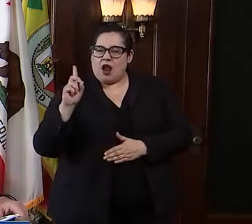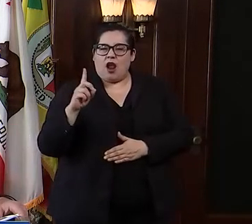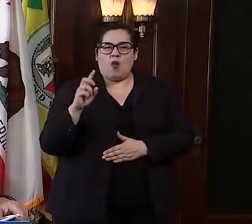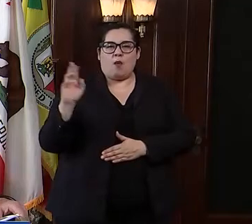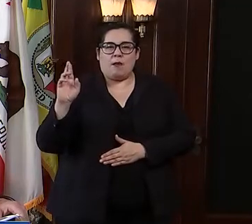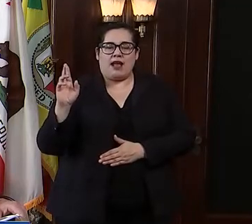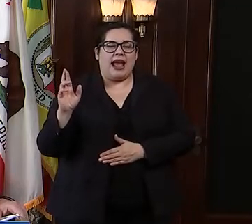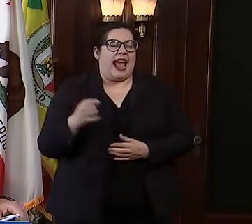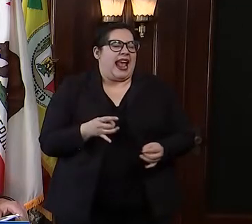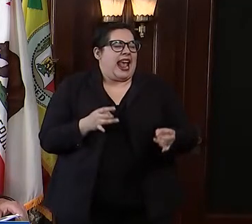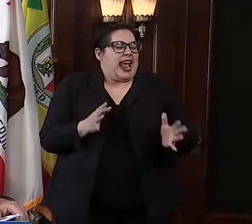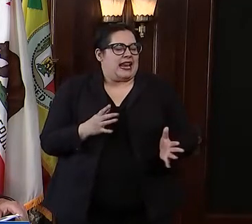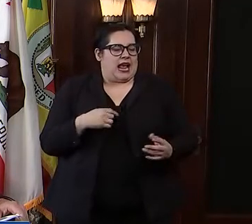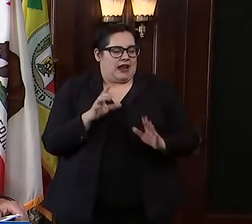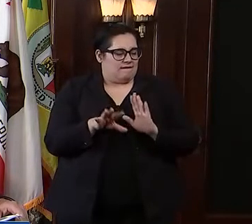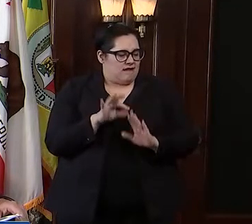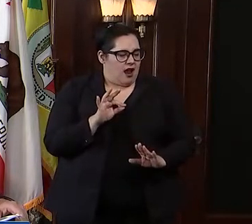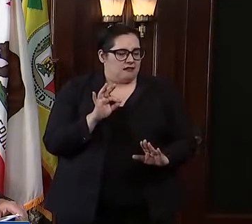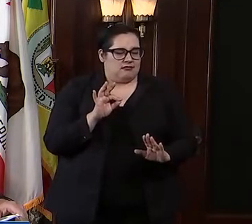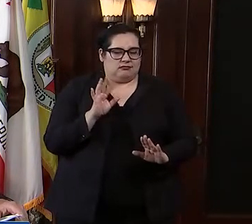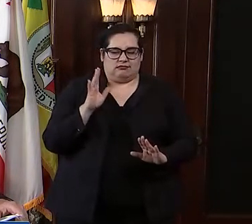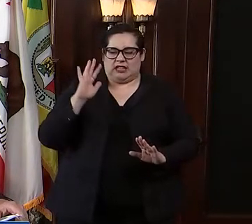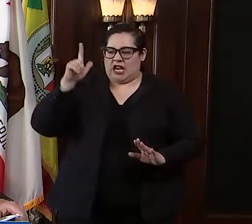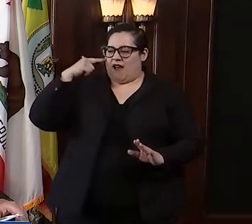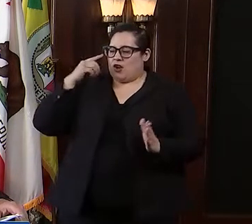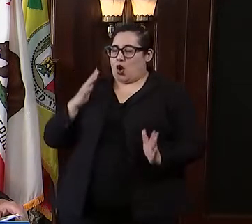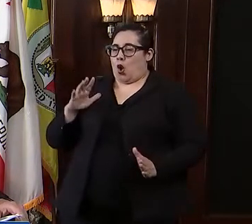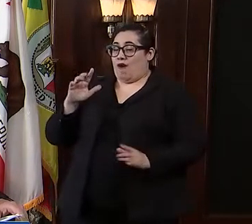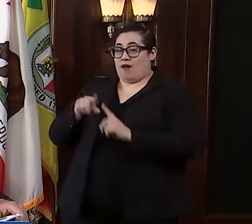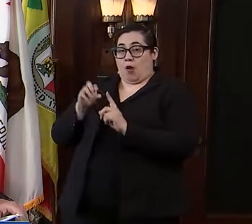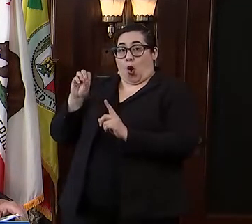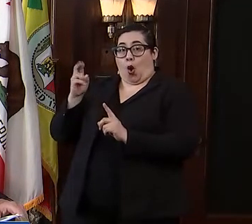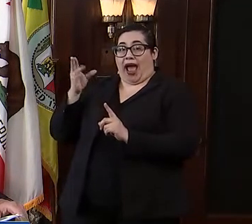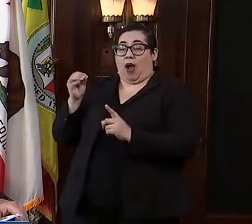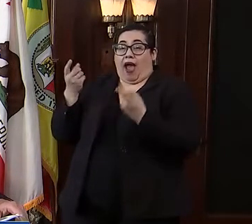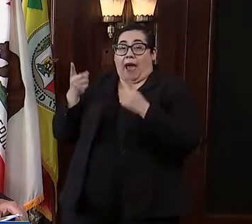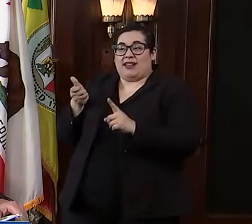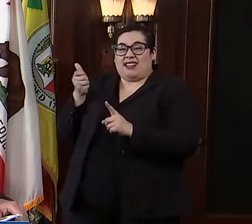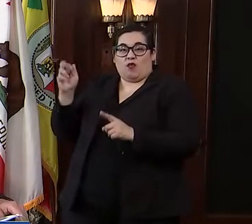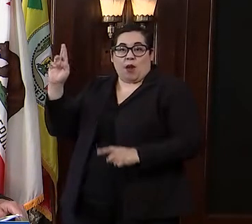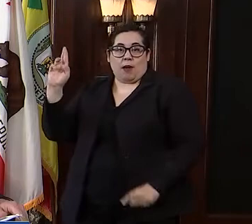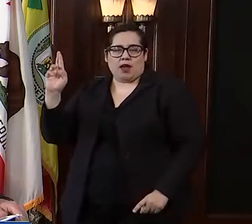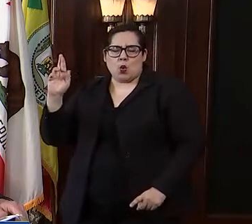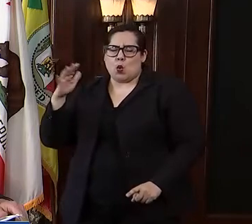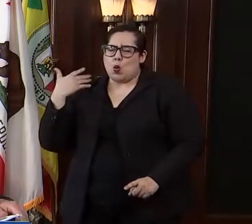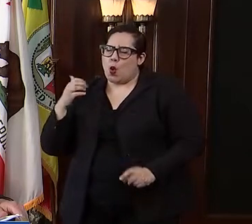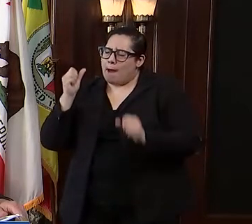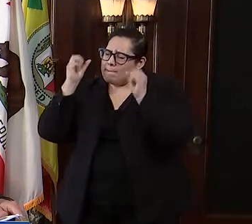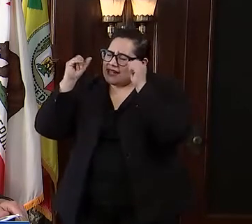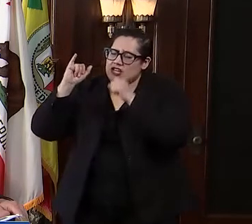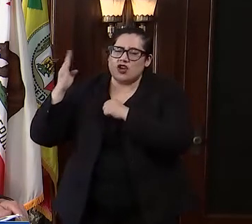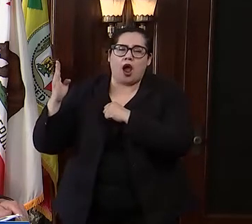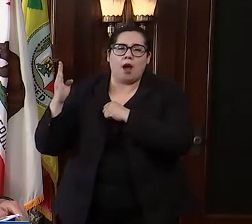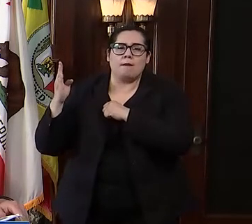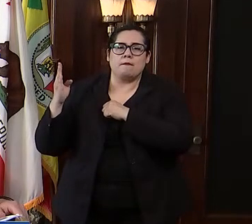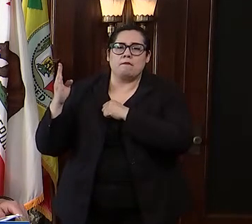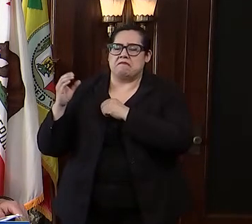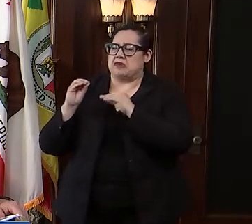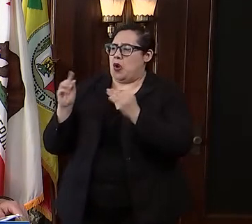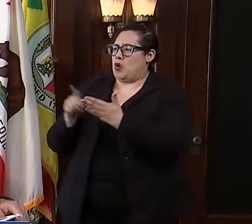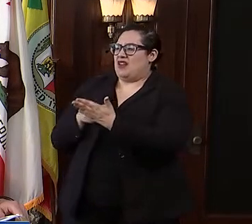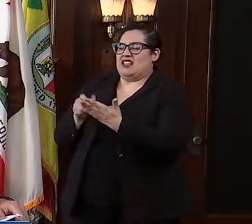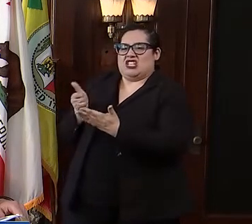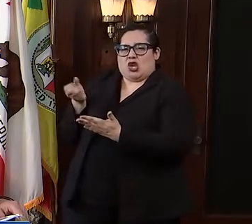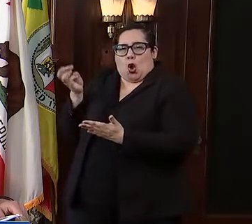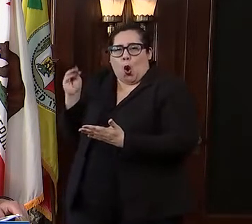caricature. I mean, I can find a governor of Ohio who happens to be a Republican doing an amazing job and not receiving the criticism of his own